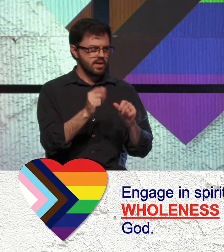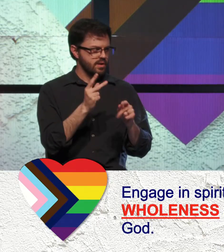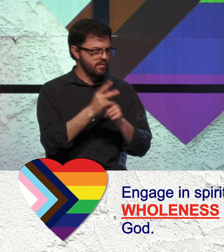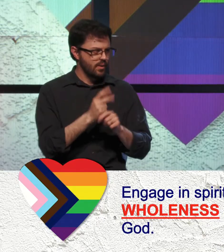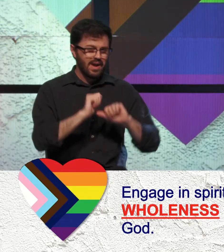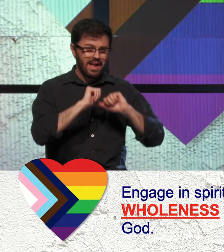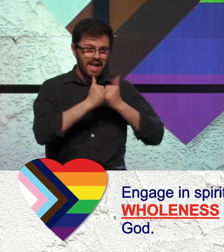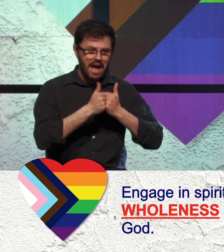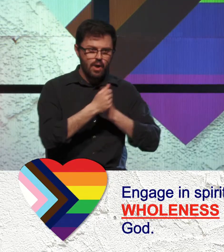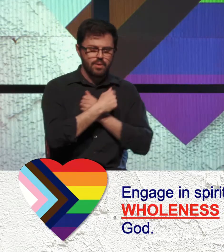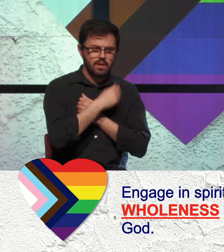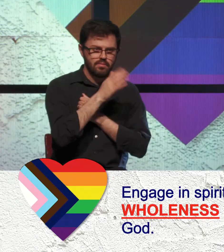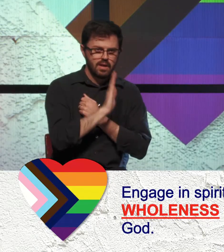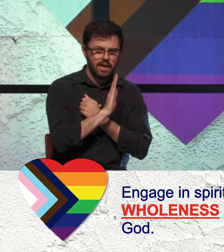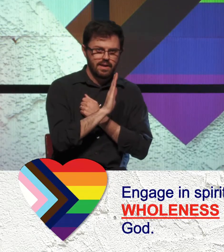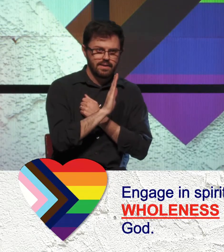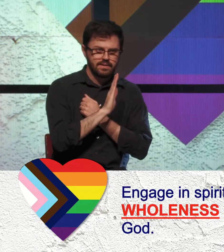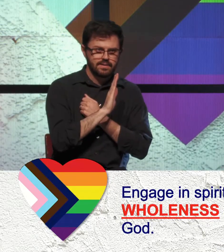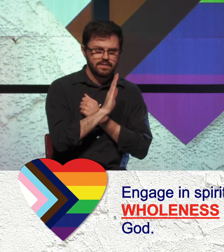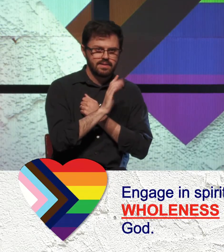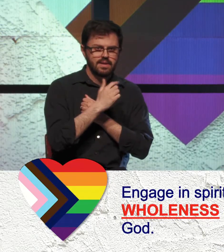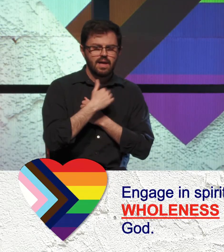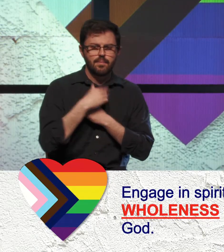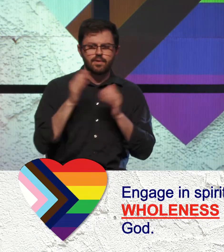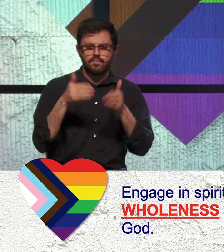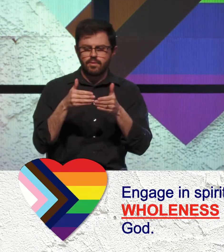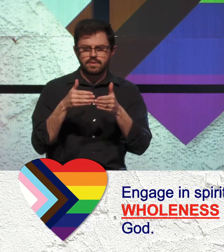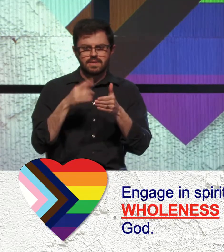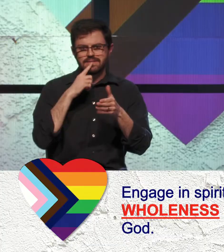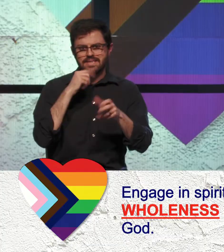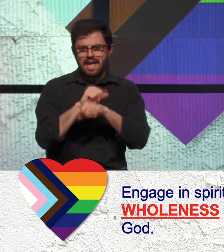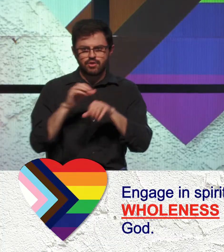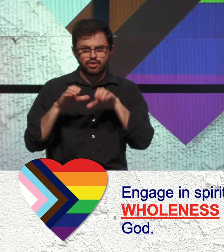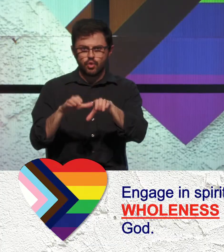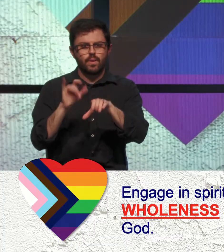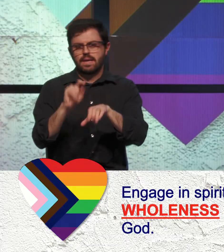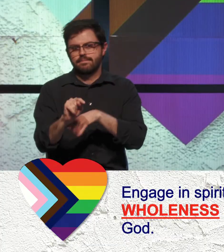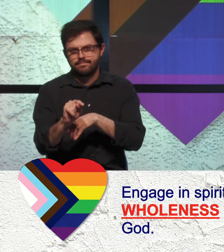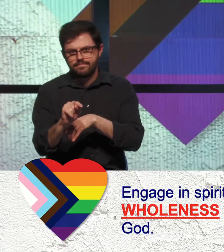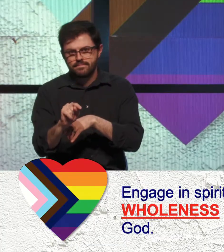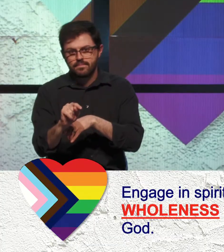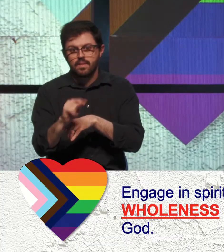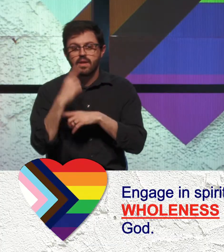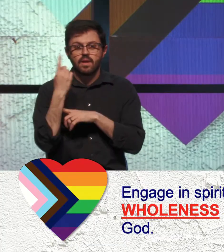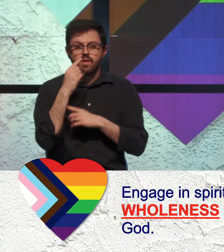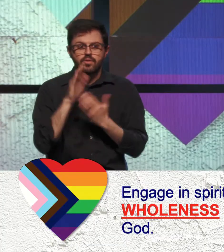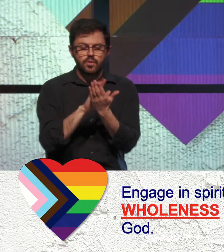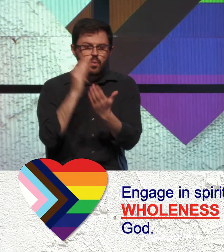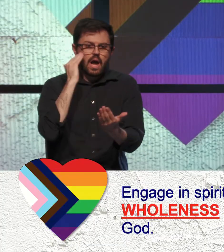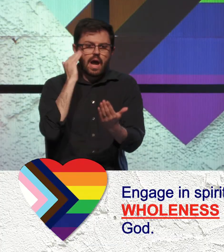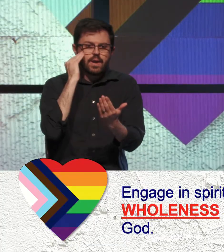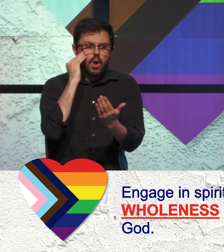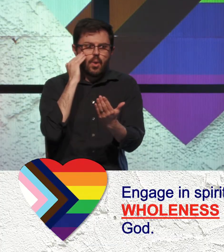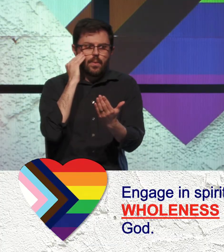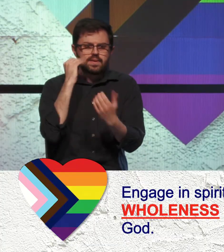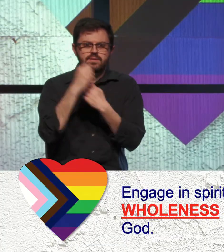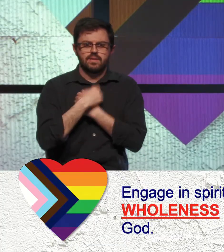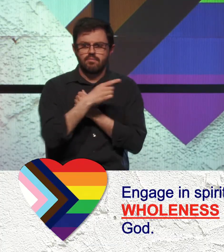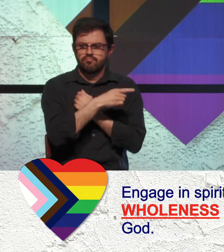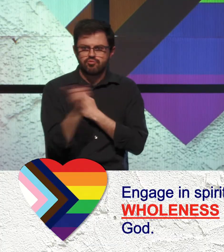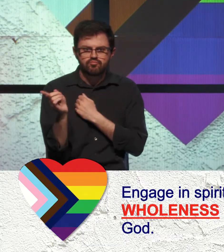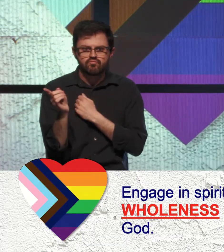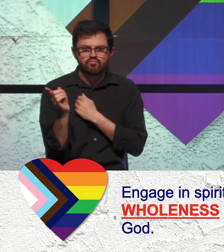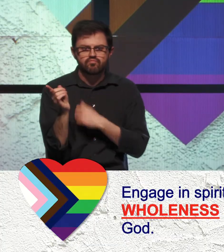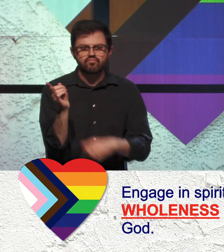And the only way I know to love God is to love you. Because grounded in my understanding of the world is this metaphor